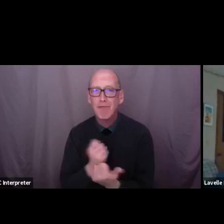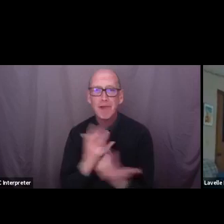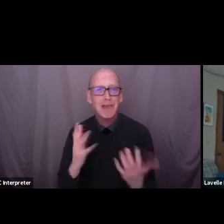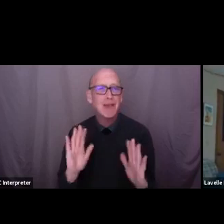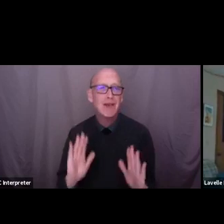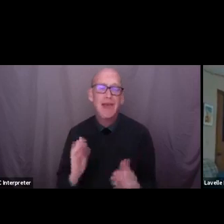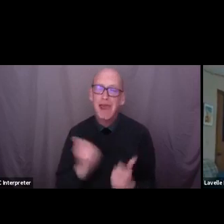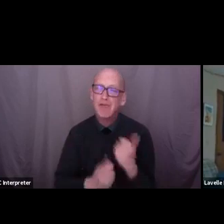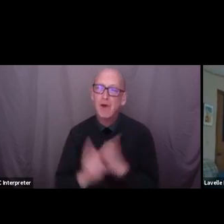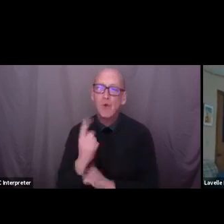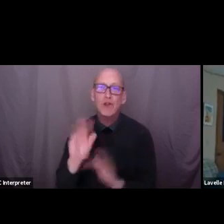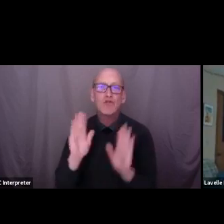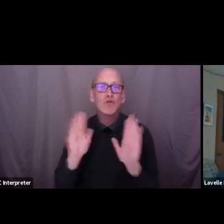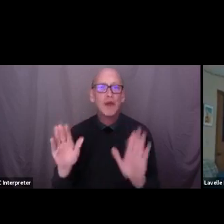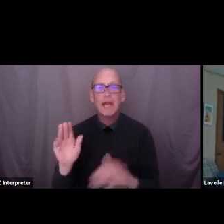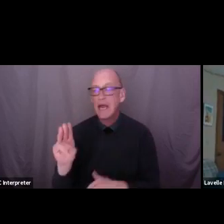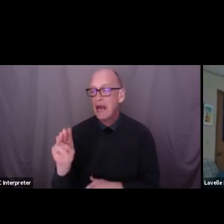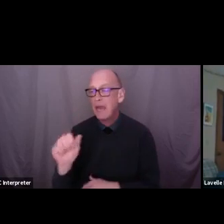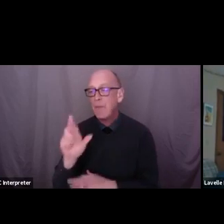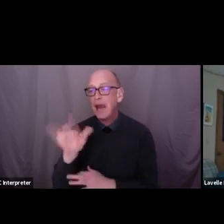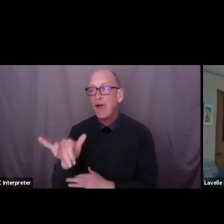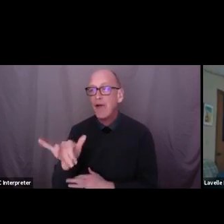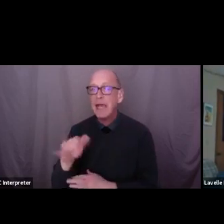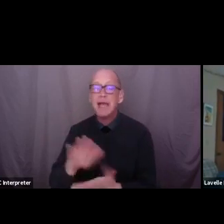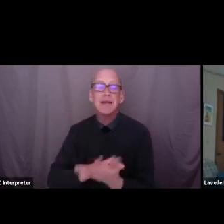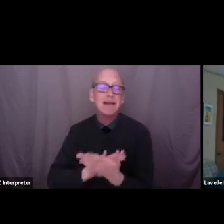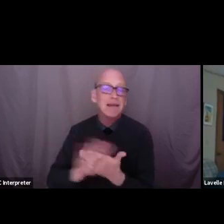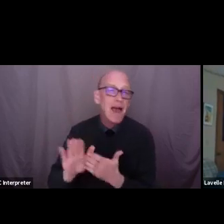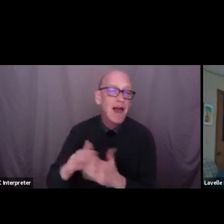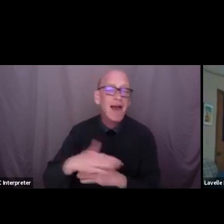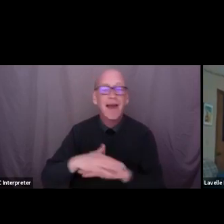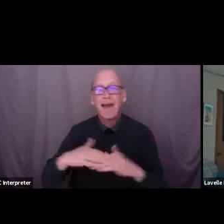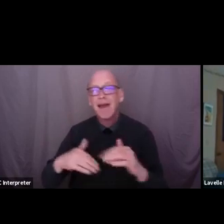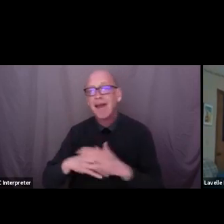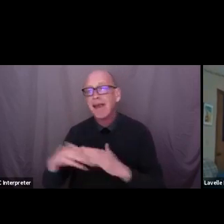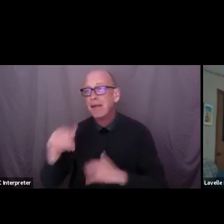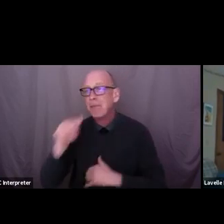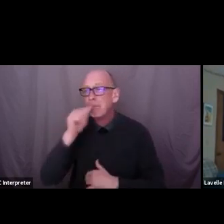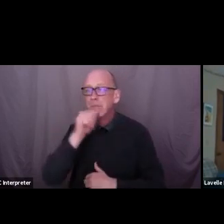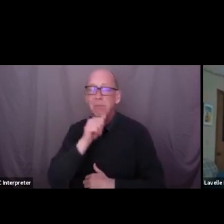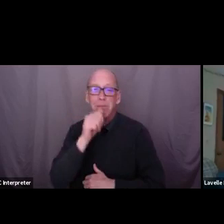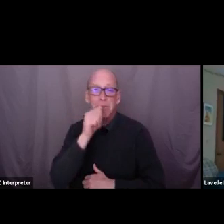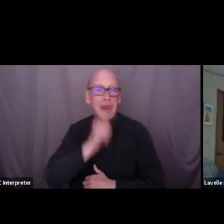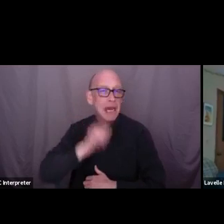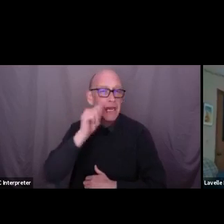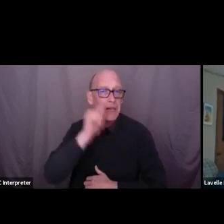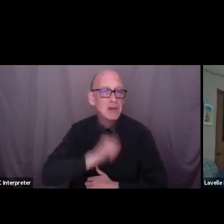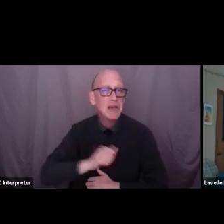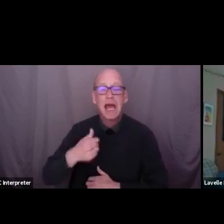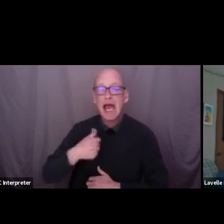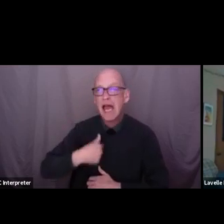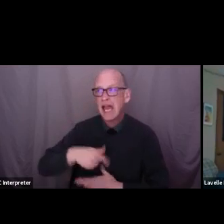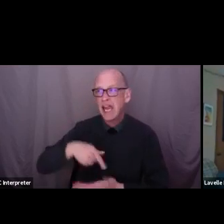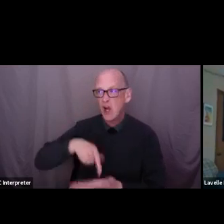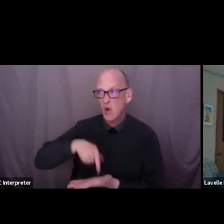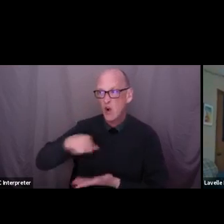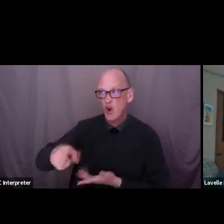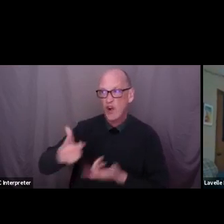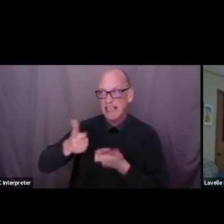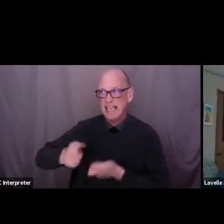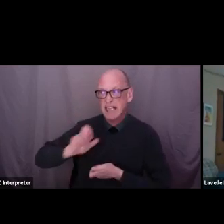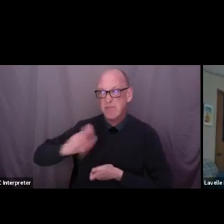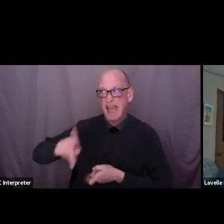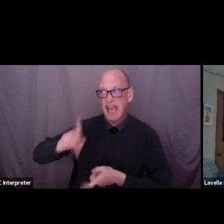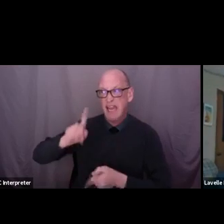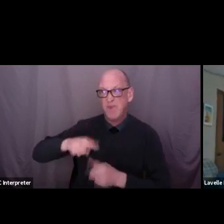And Mary is always kind and patient. And in fact, I think I owe her a text back for an appointment too. So I need